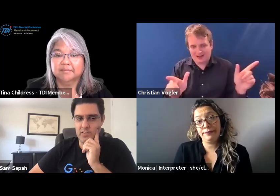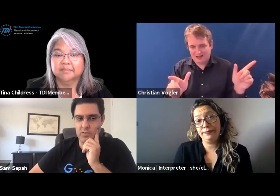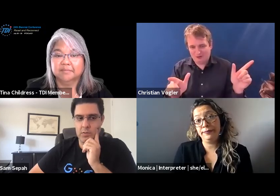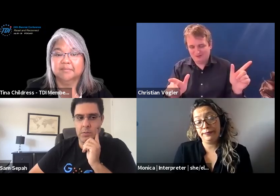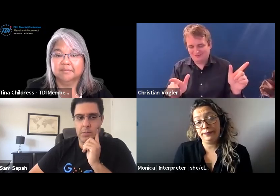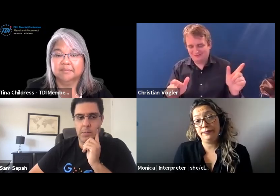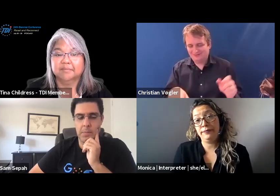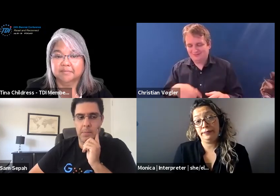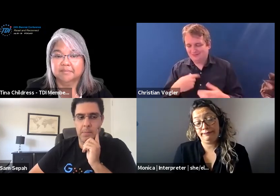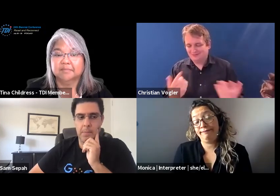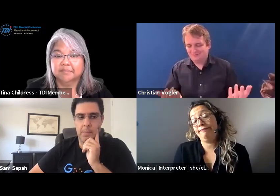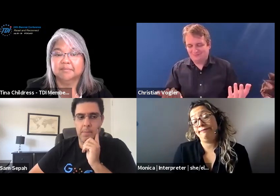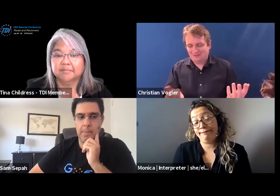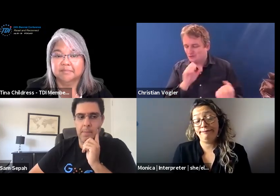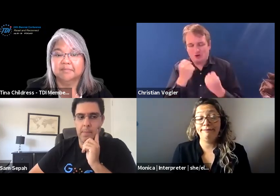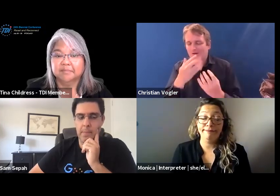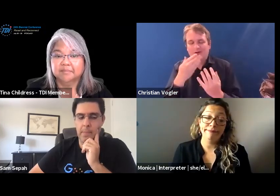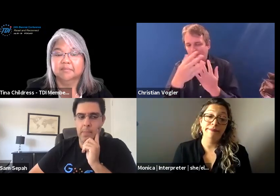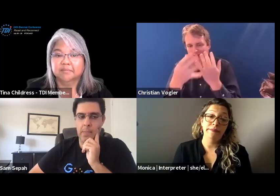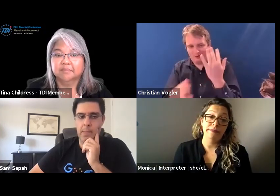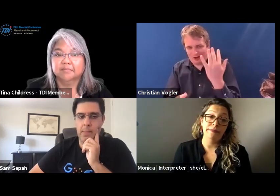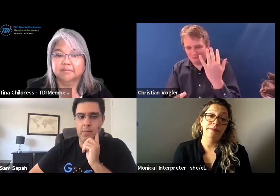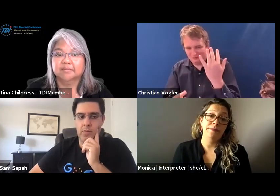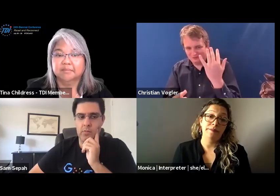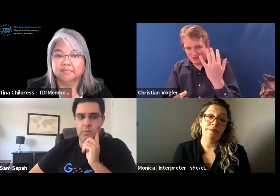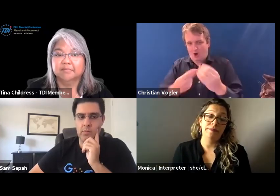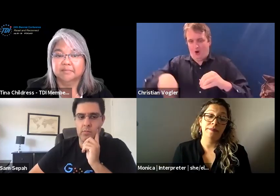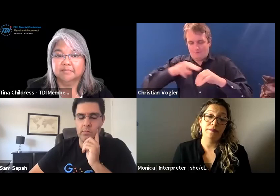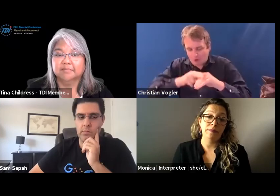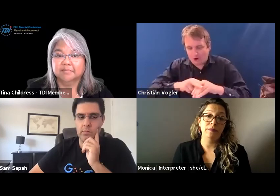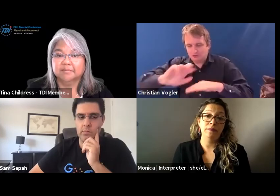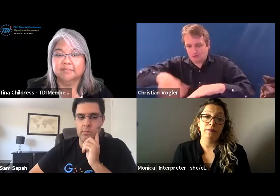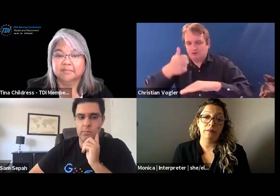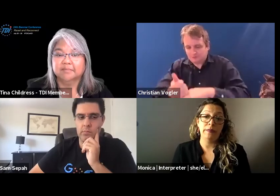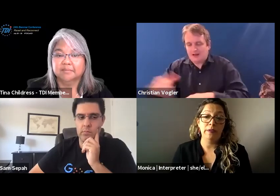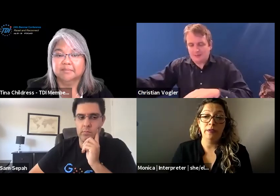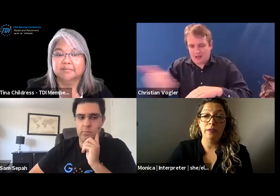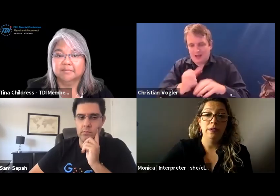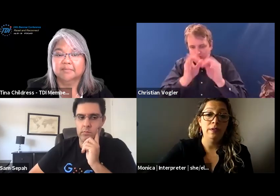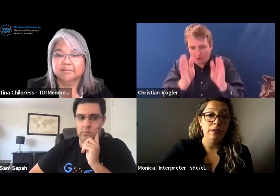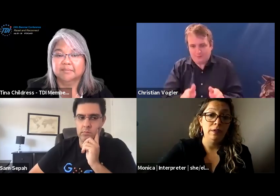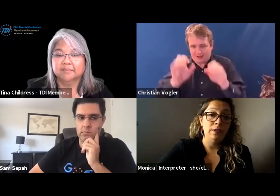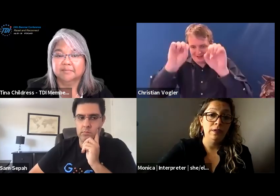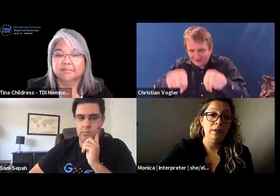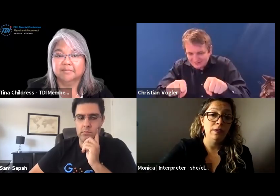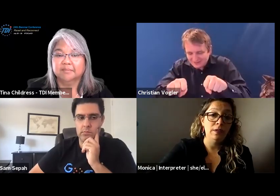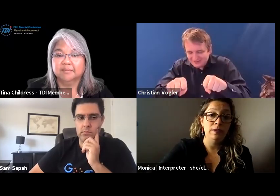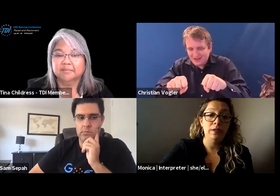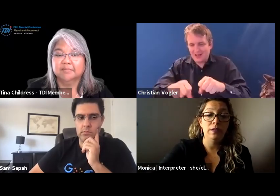because the hearing people won't know sign language, and there's just not a lot of good options to. And of course, you're